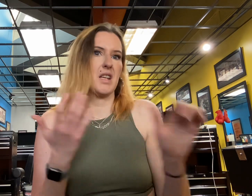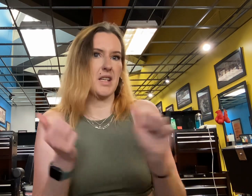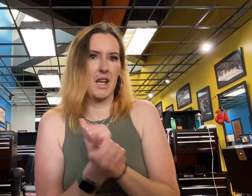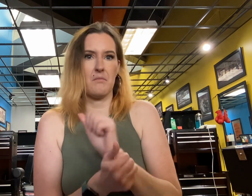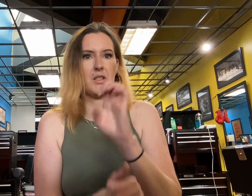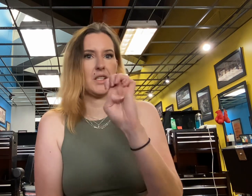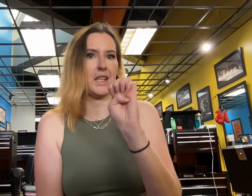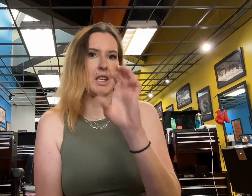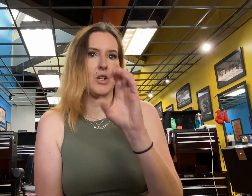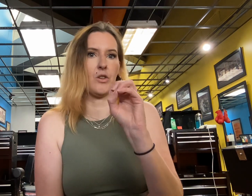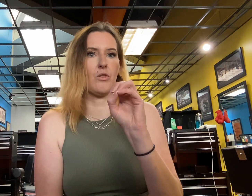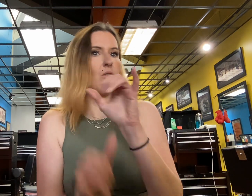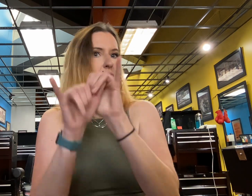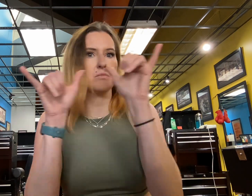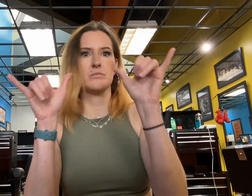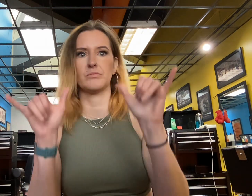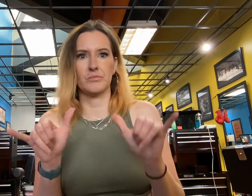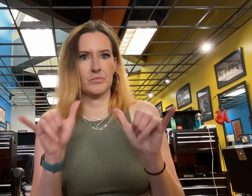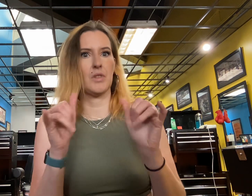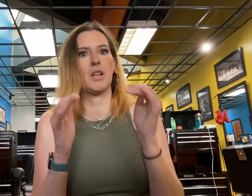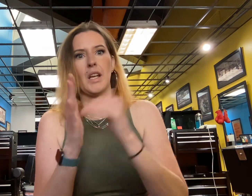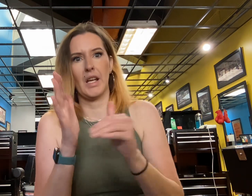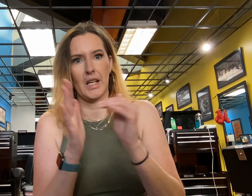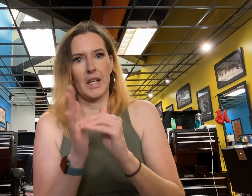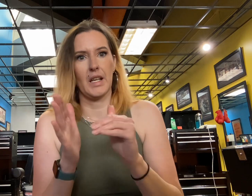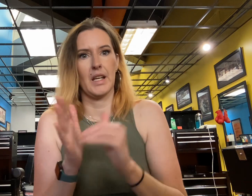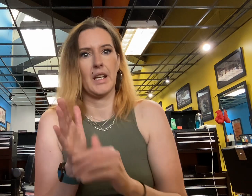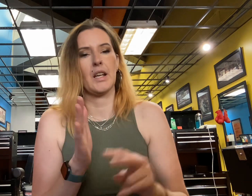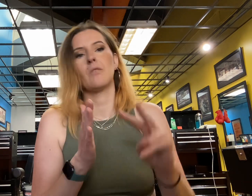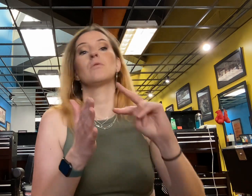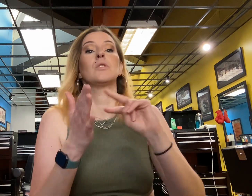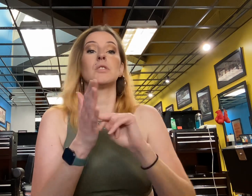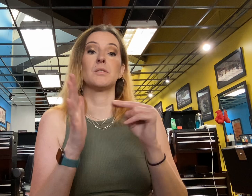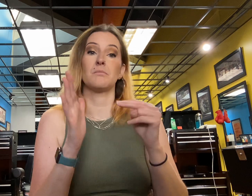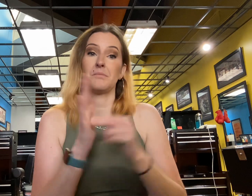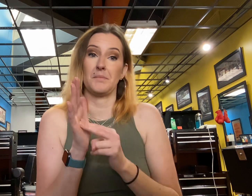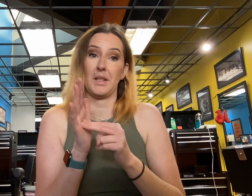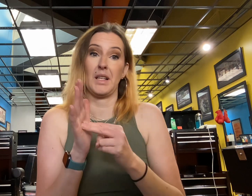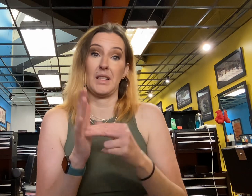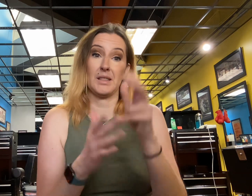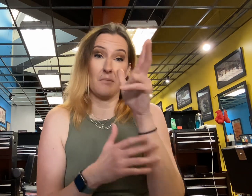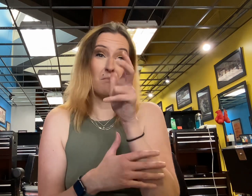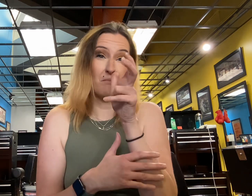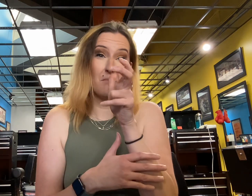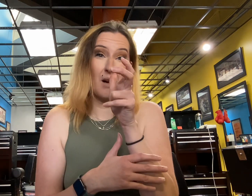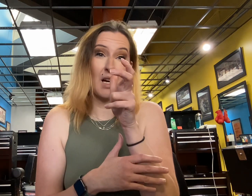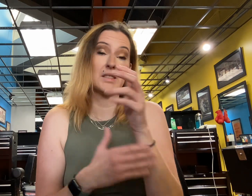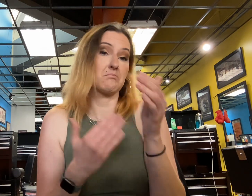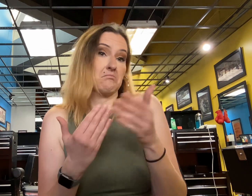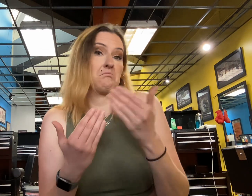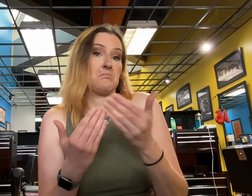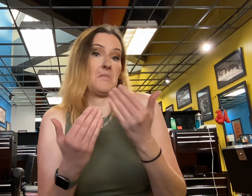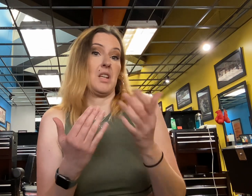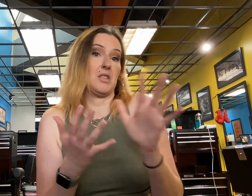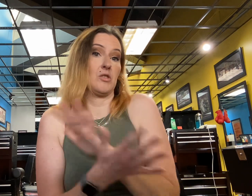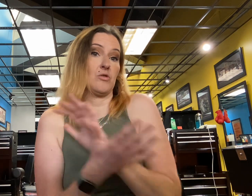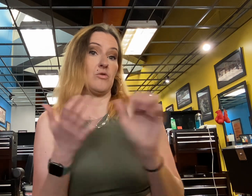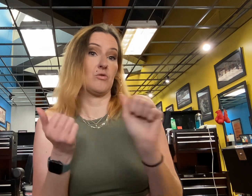this is their favorite tree to feed on, the tree of heaven. And yes, it's also highly invasive. I mean, you want to talk